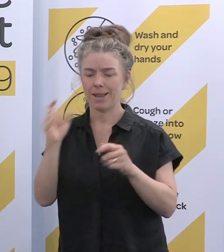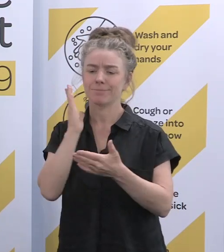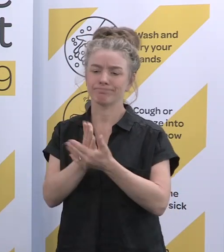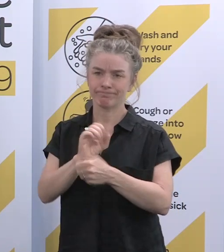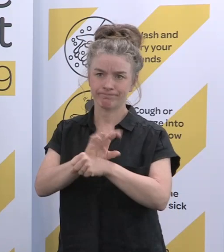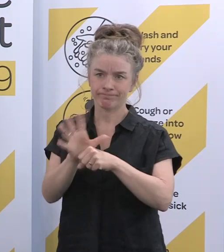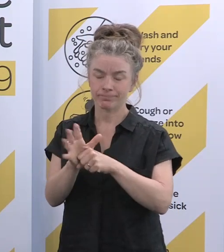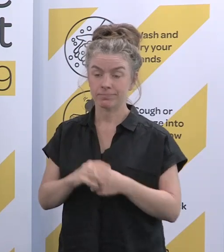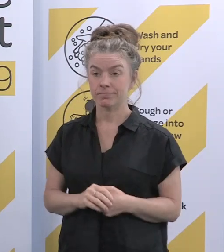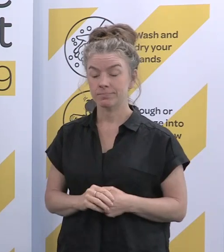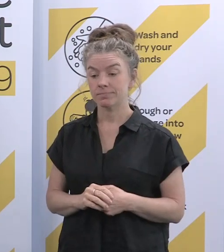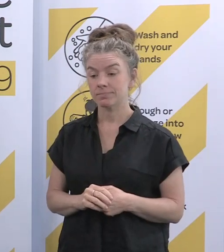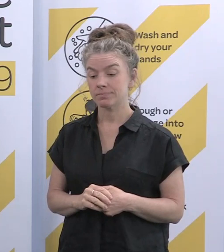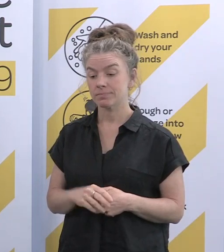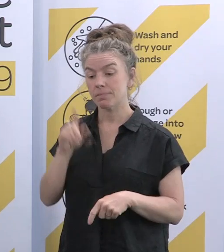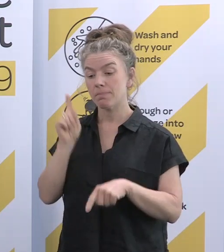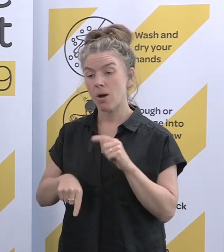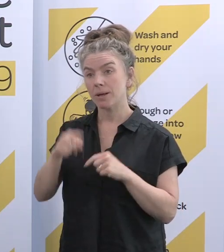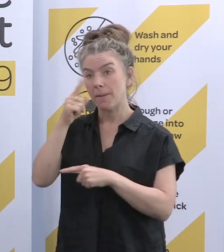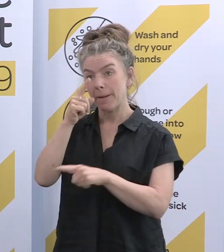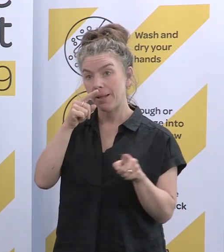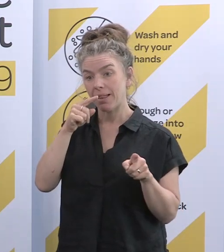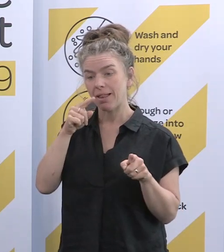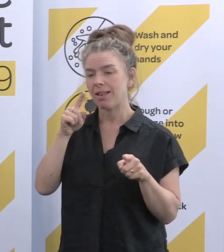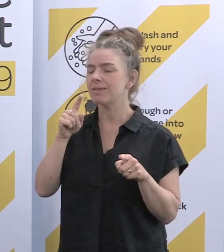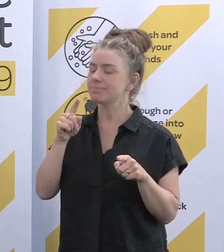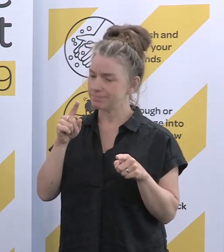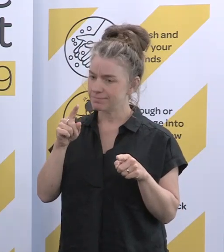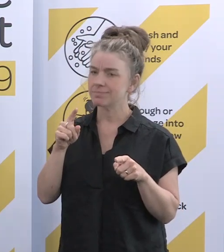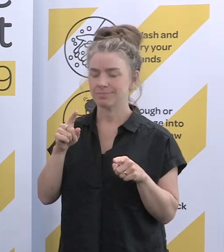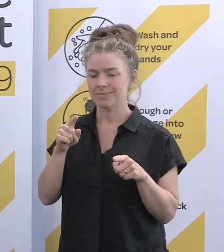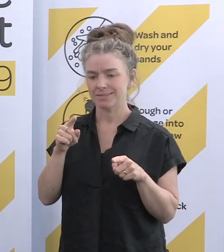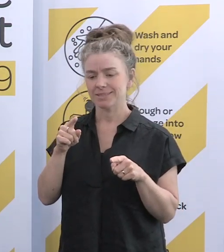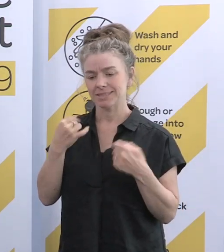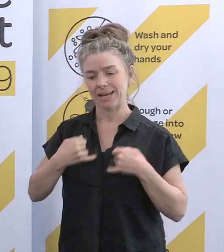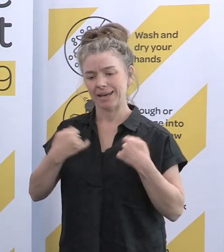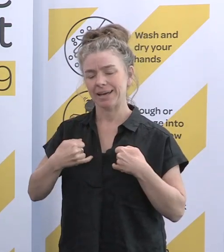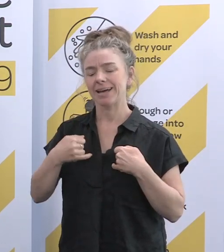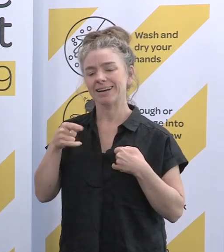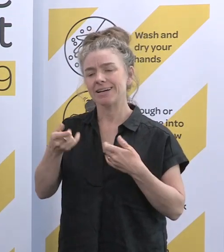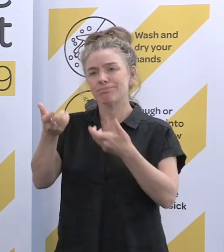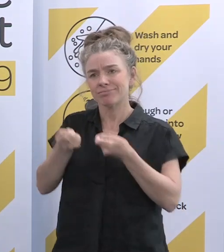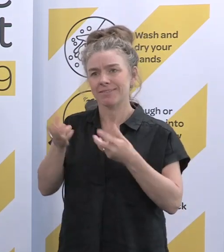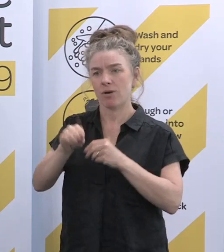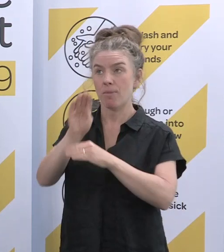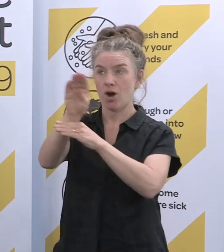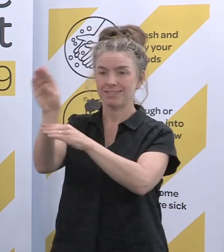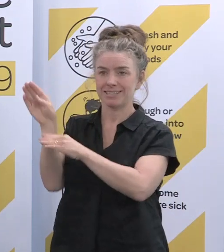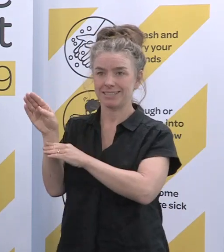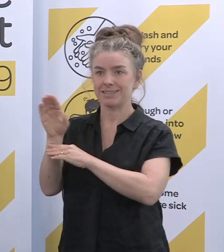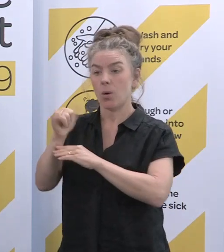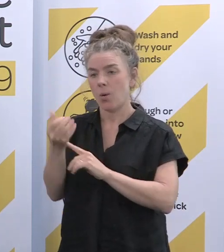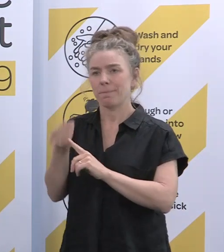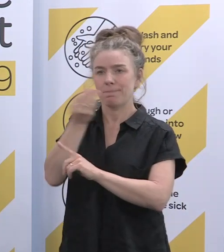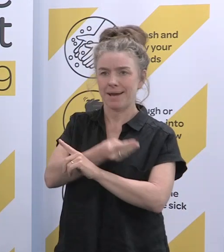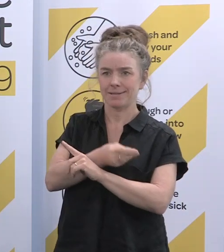Just to reiterate, most of our cases are still from people who have travelled to New Zealand from overseas.